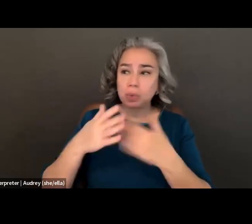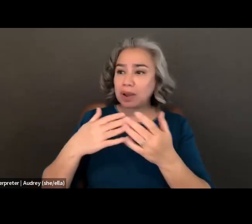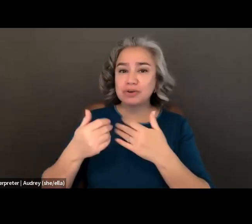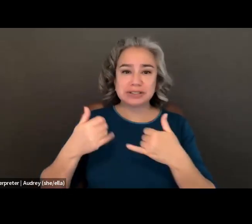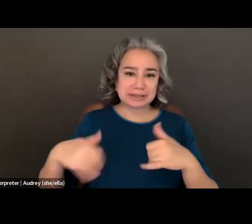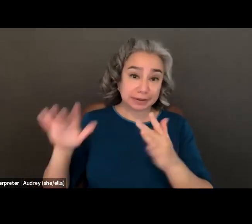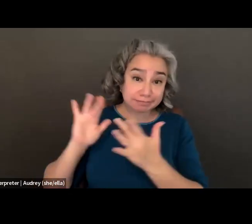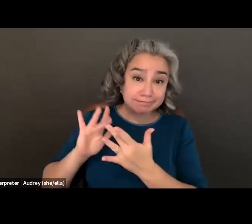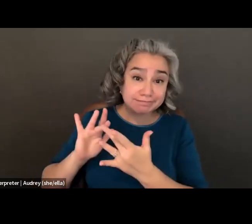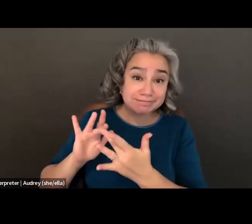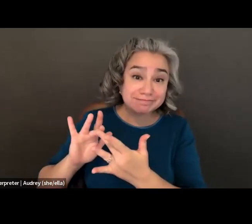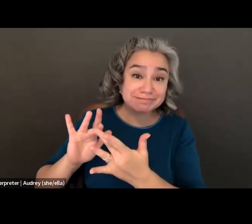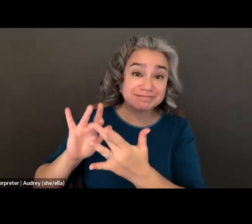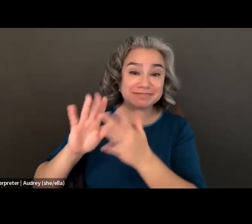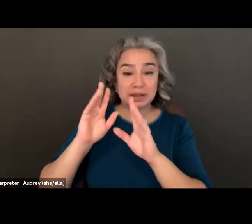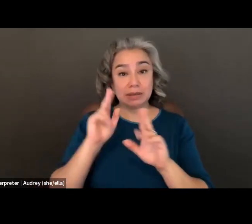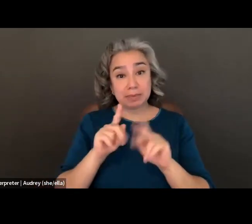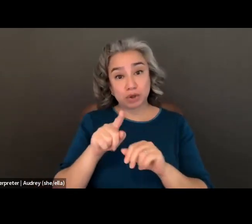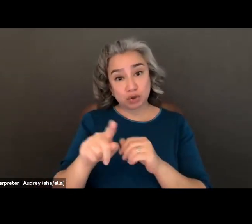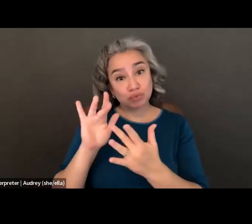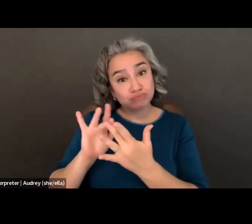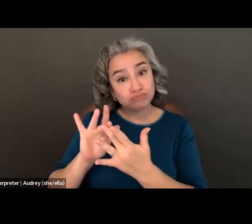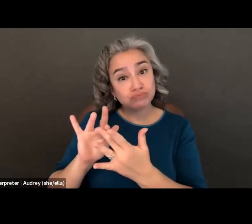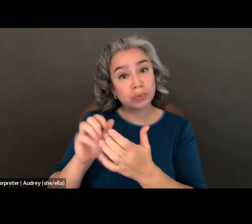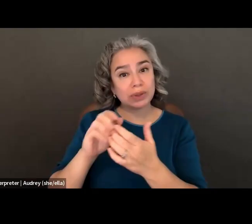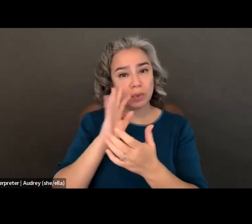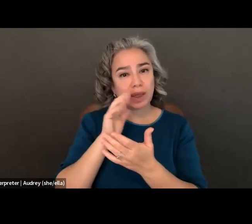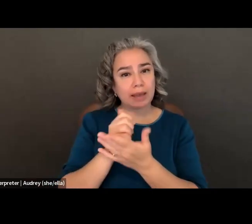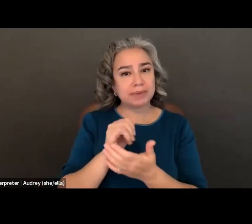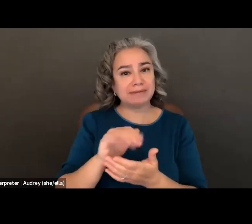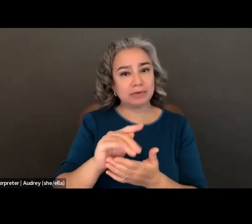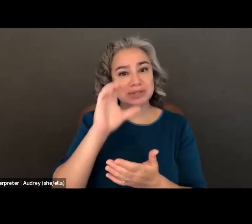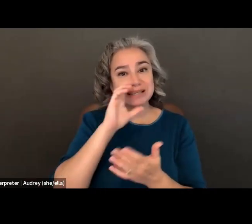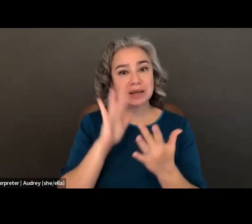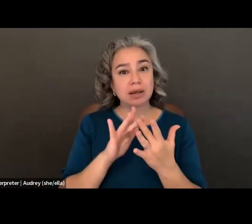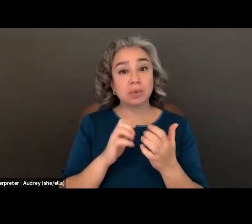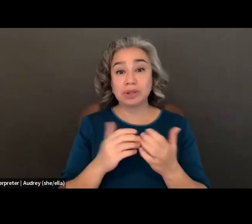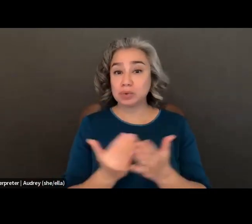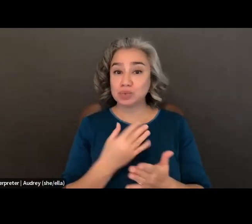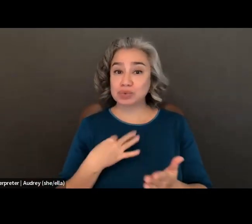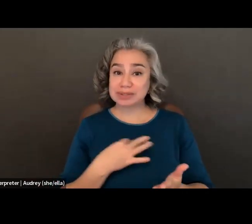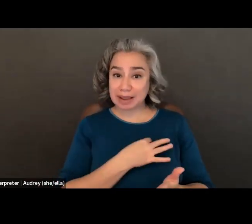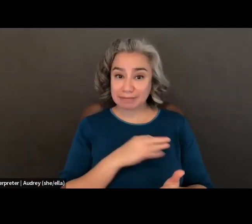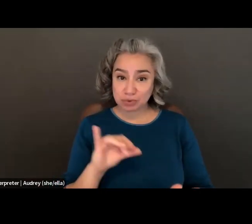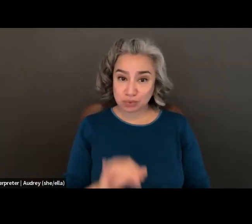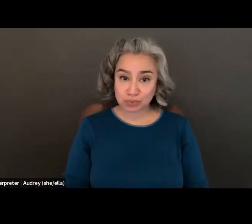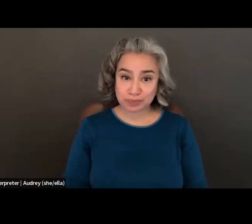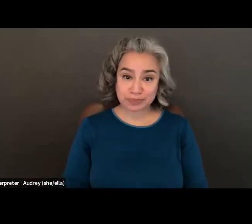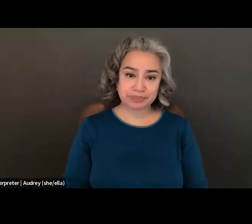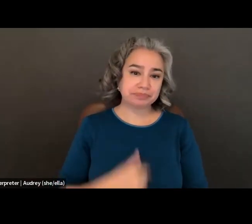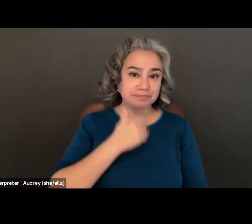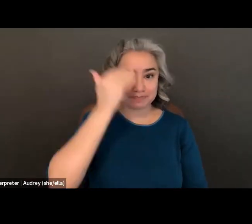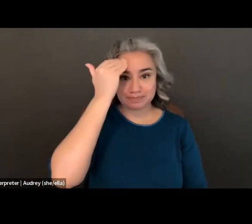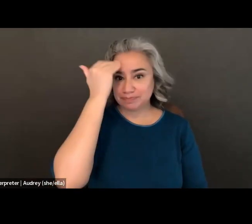touch. People you stay in touch with can also assist if you're ever seeking contact with new staff. So I